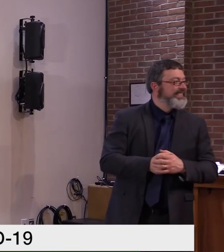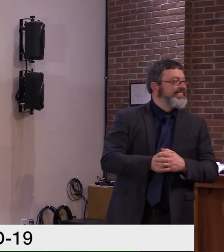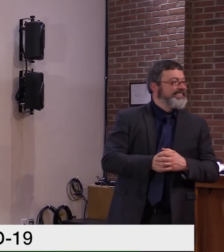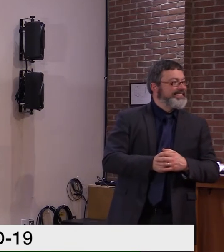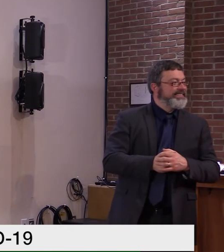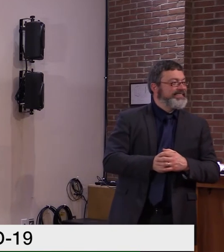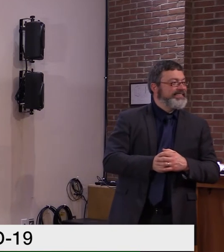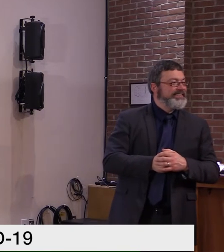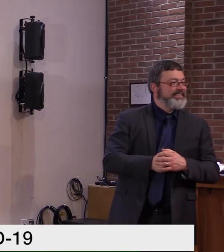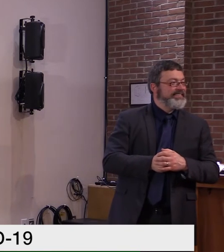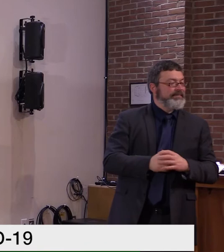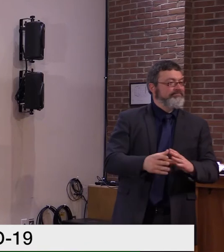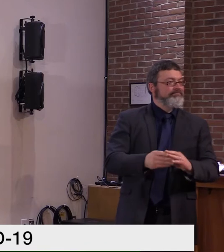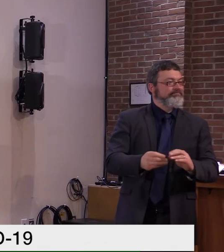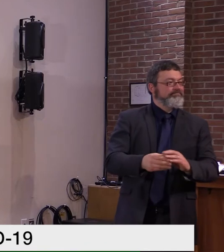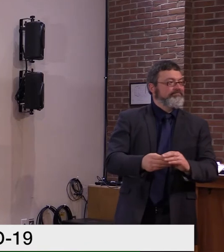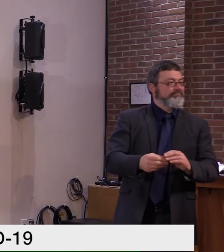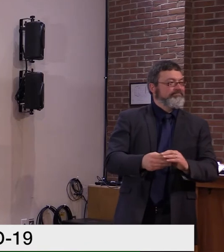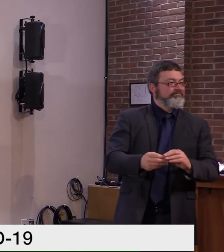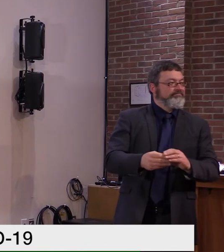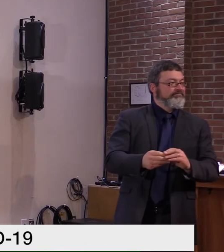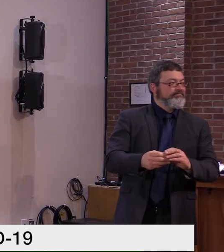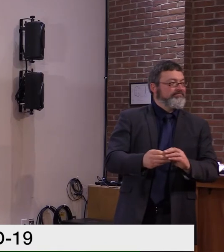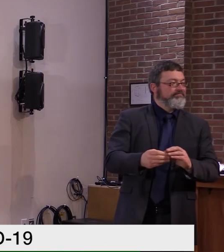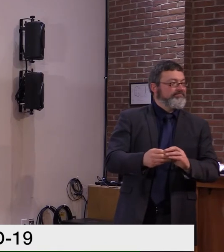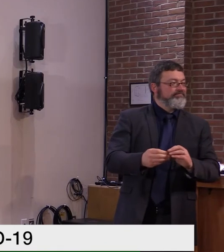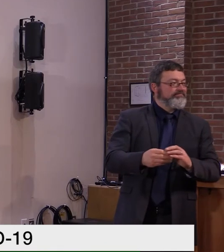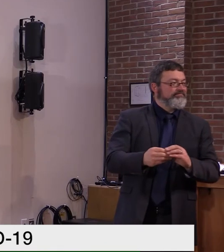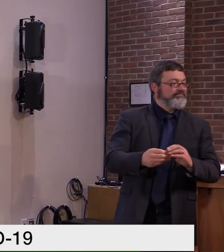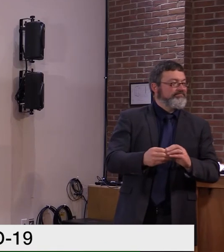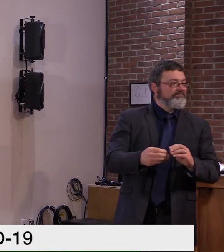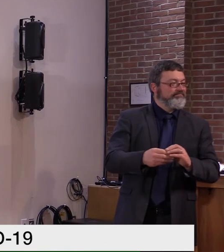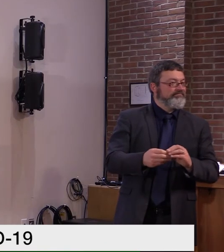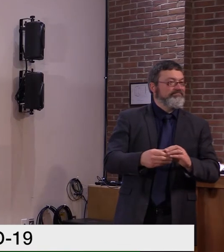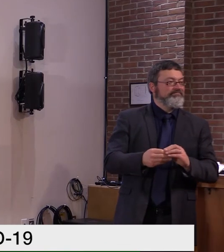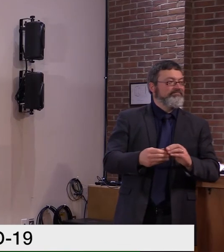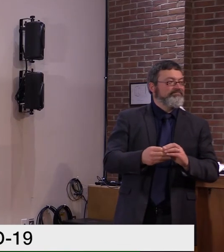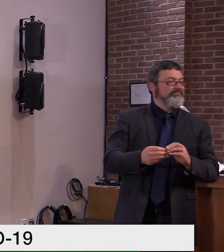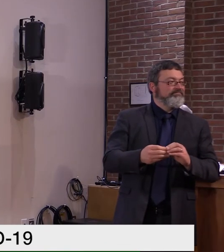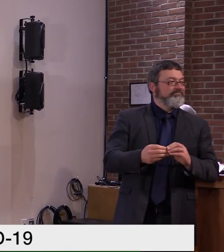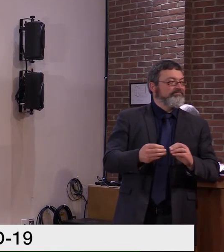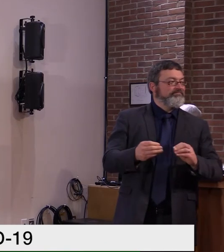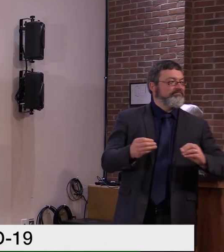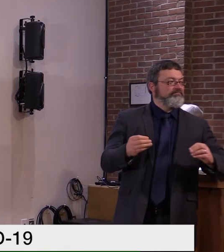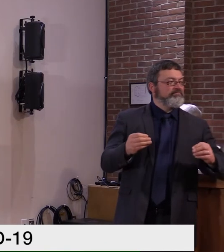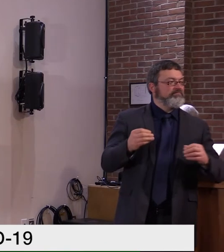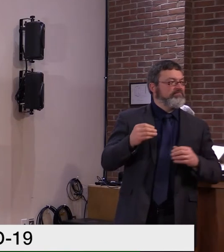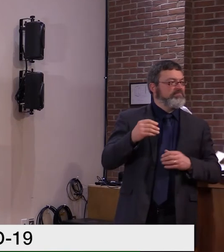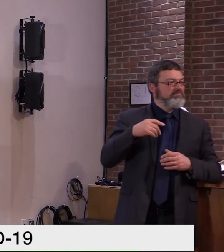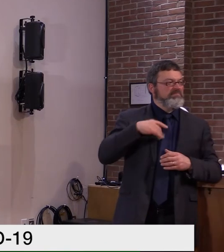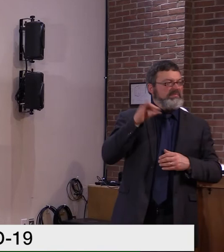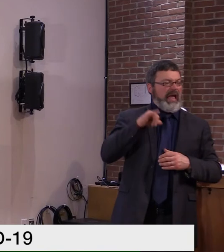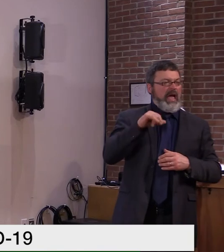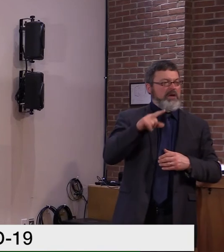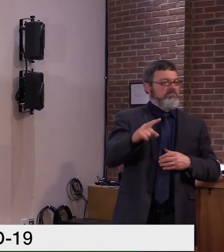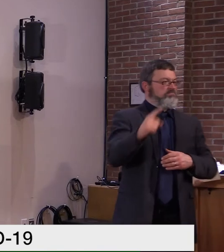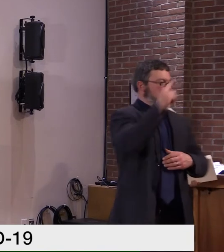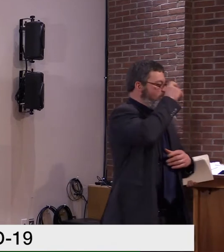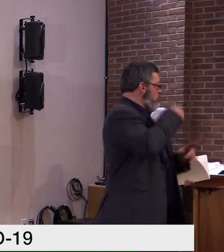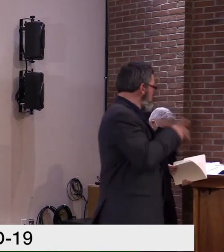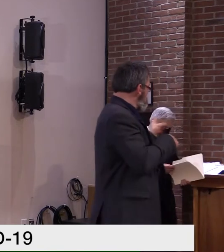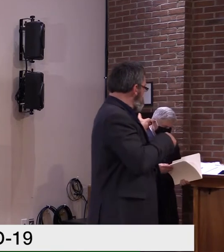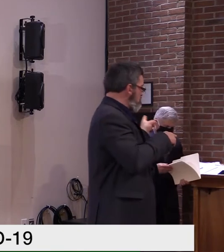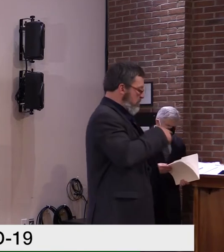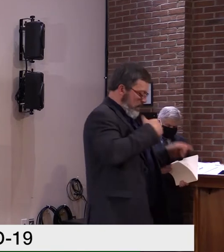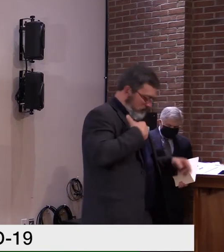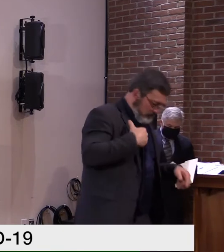Potentially. This one may be for Secretary Smith. Obviously, with the loss